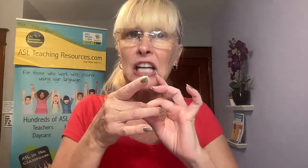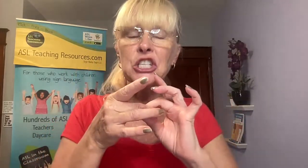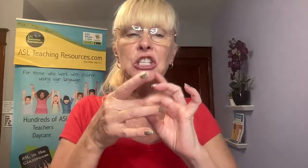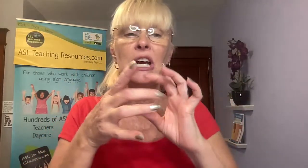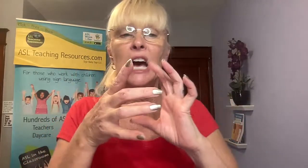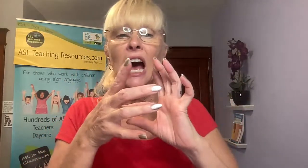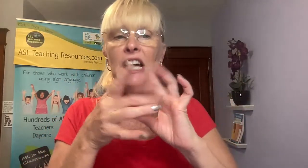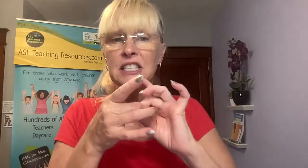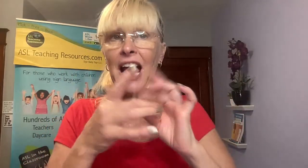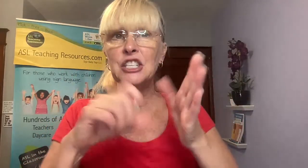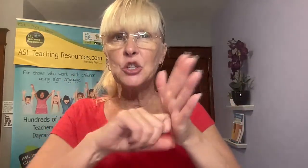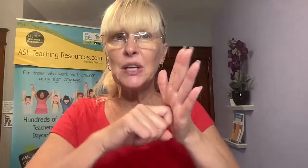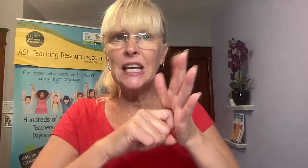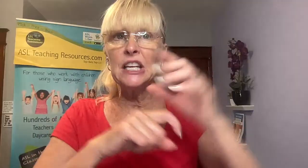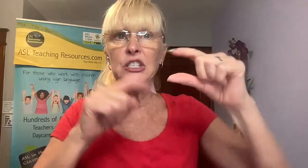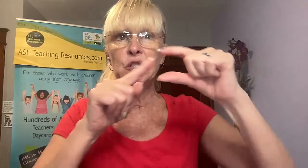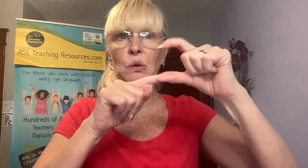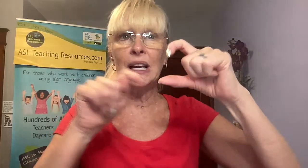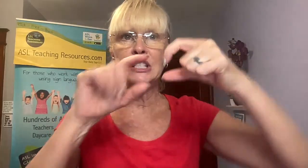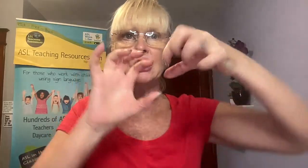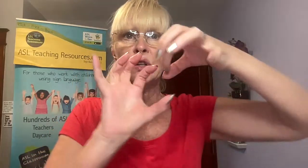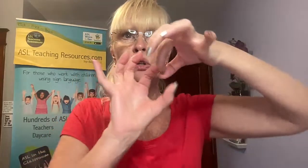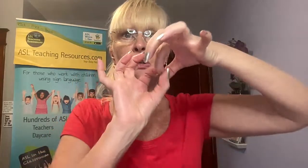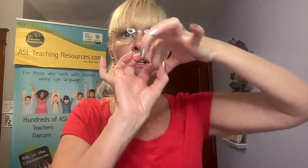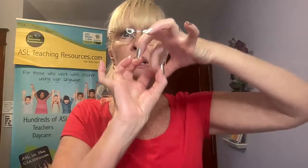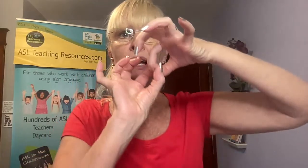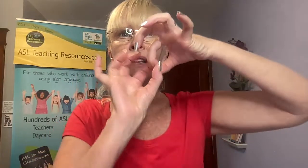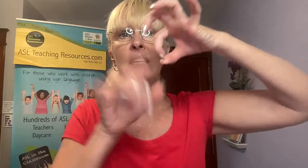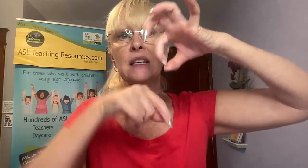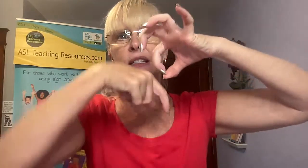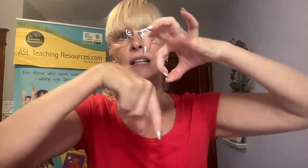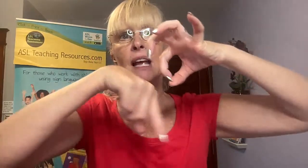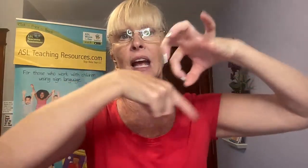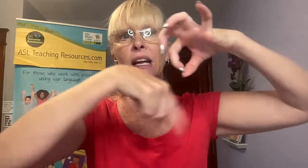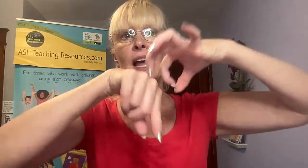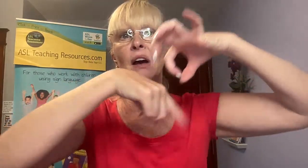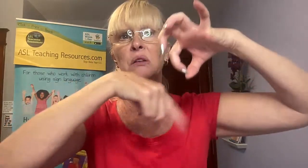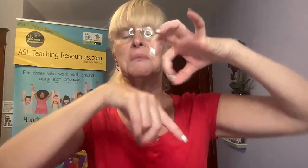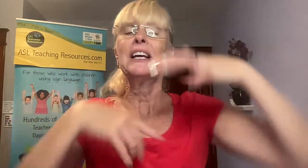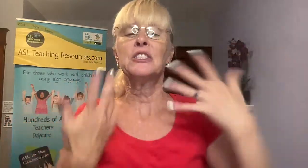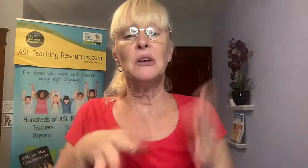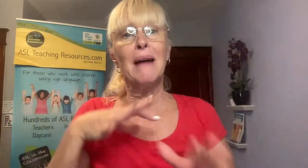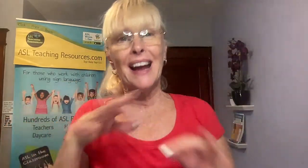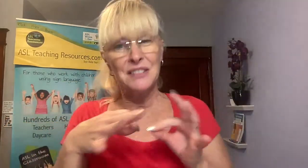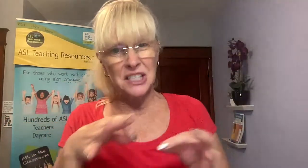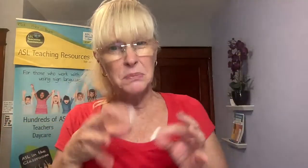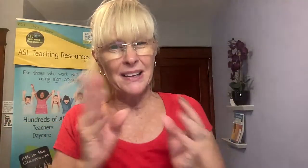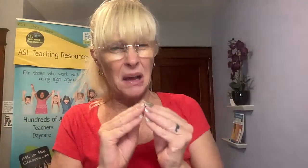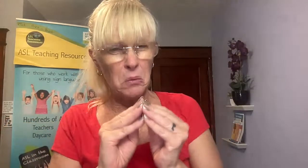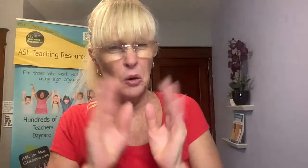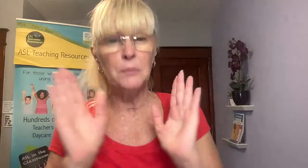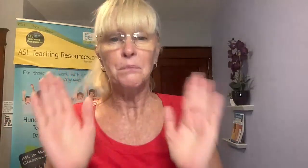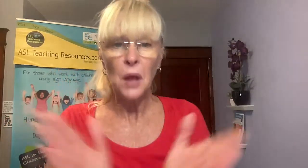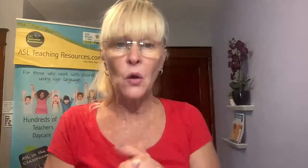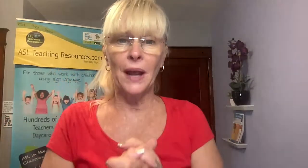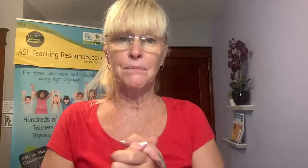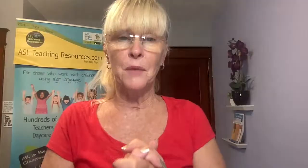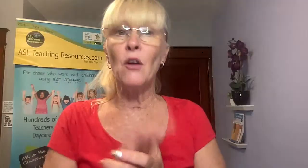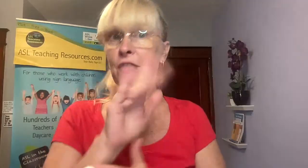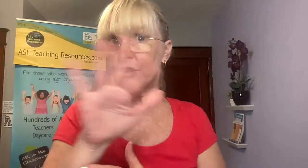attach your keys to a circle like this, and they hang down, so you might have to explain that more. Okay, or finger spell